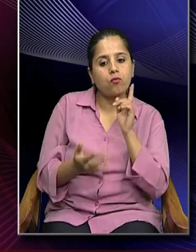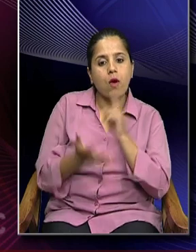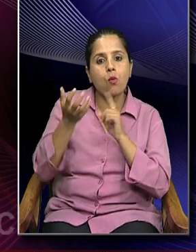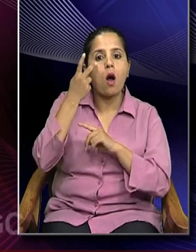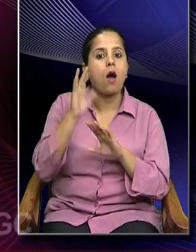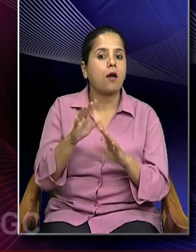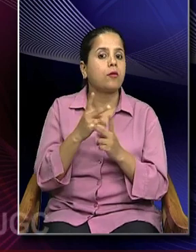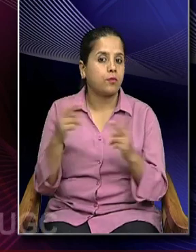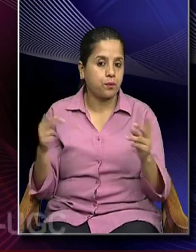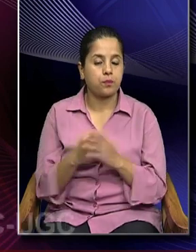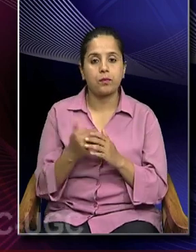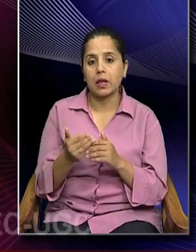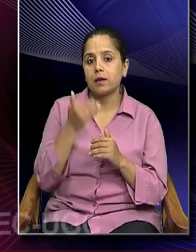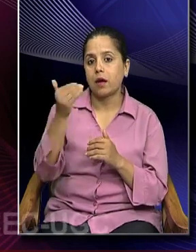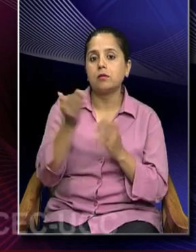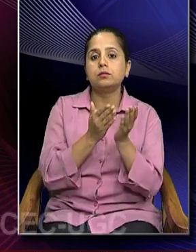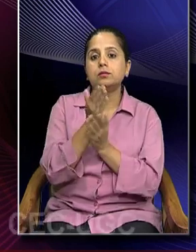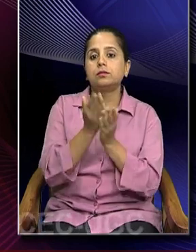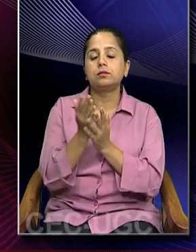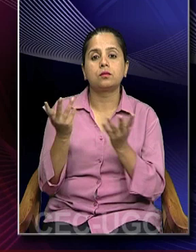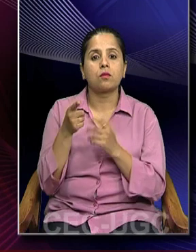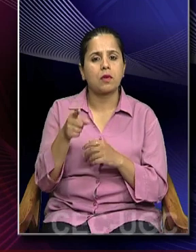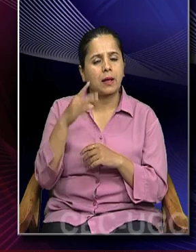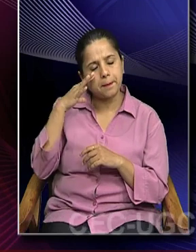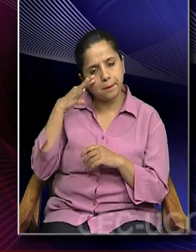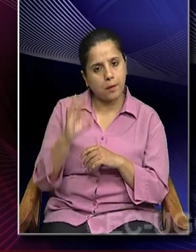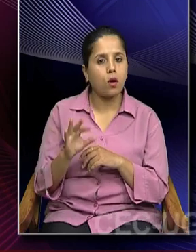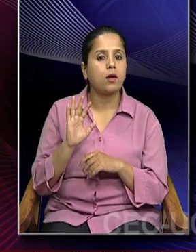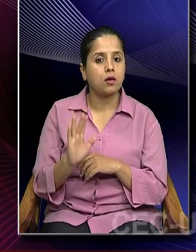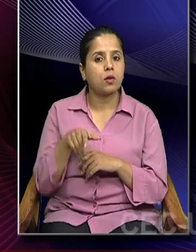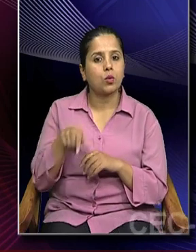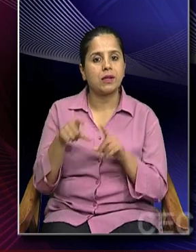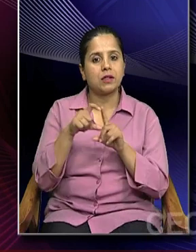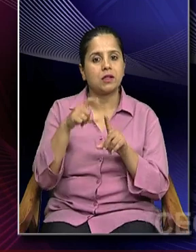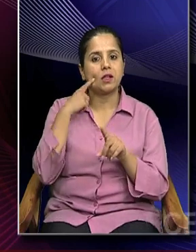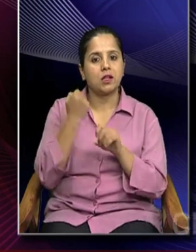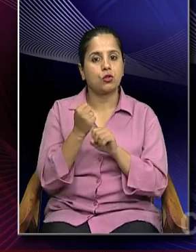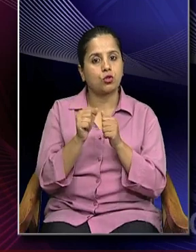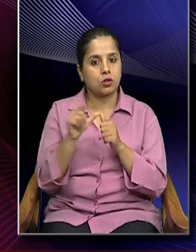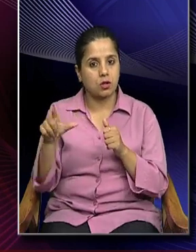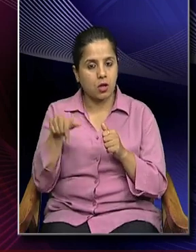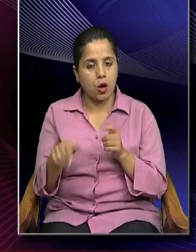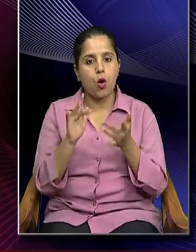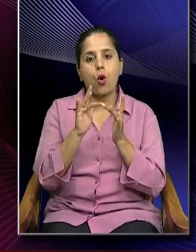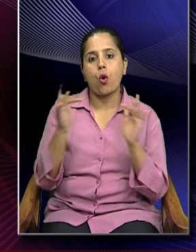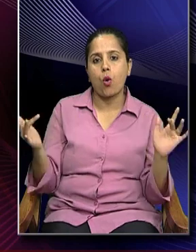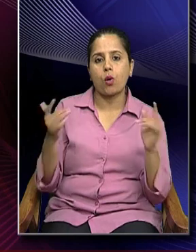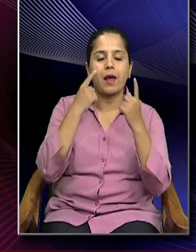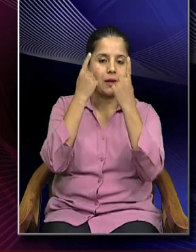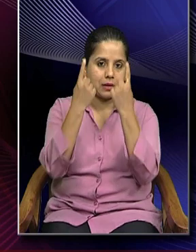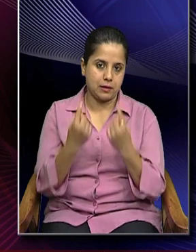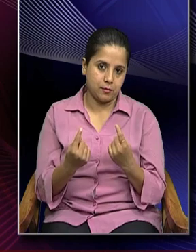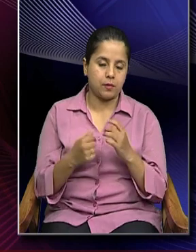findings. The next method, which is most important, is the digital and online